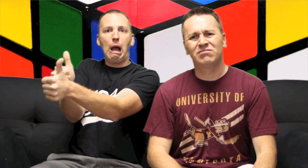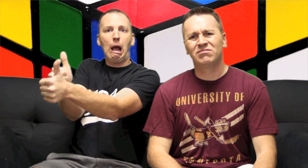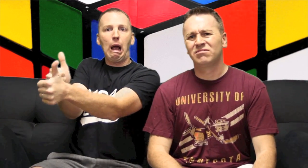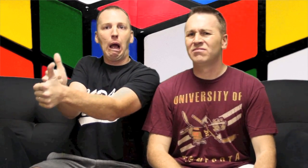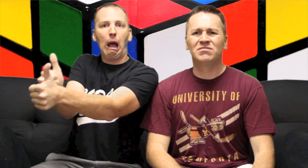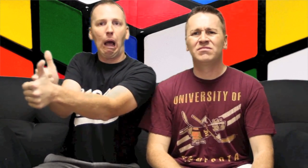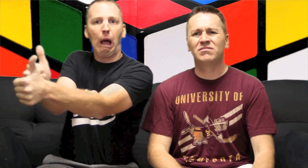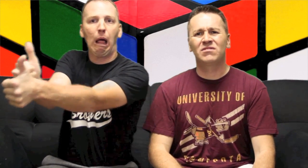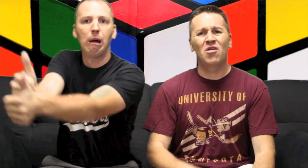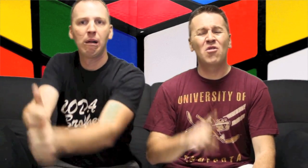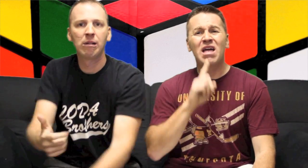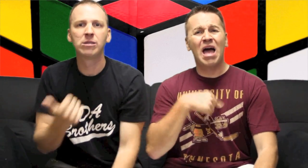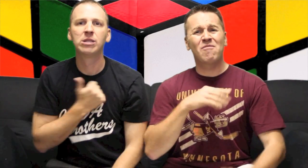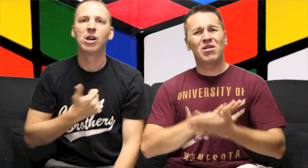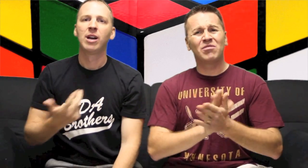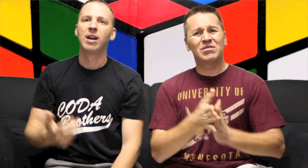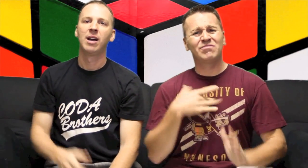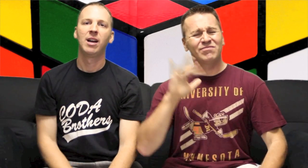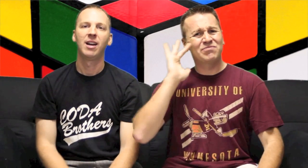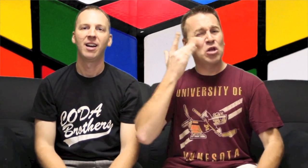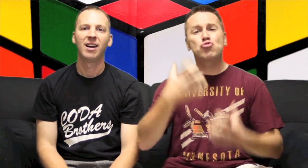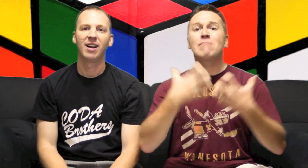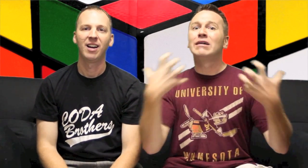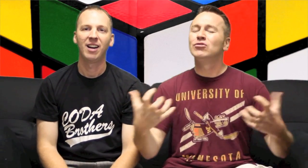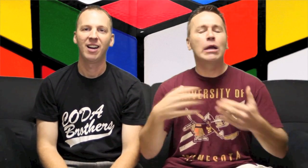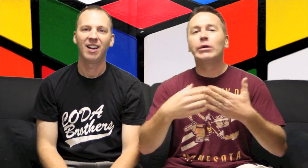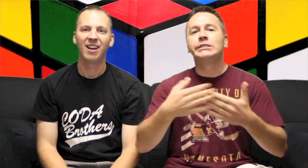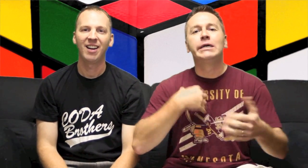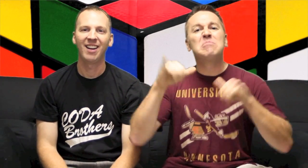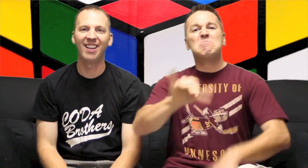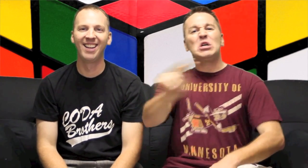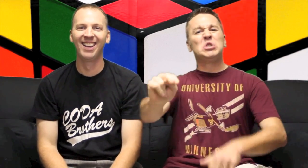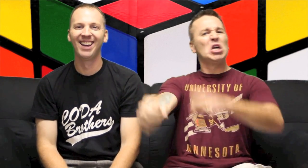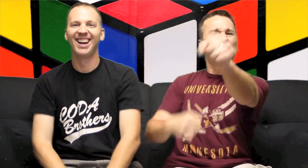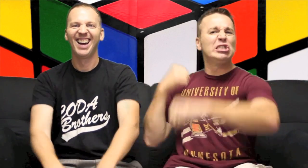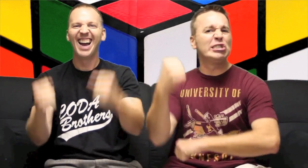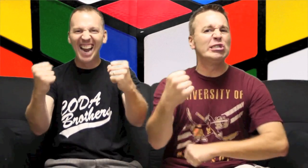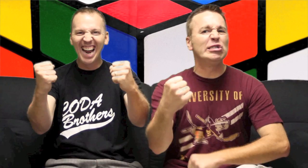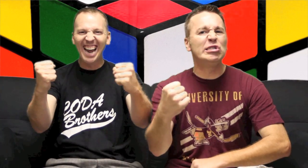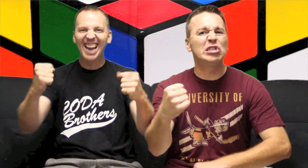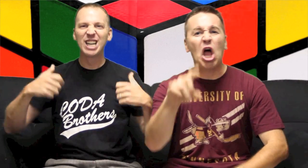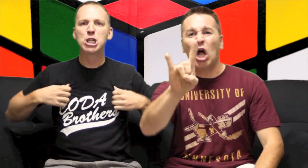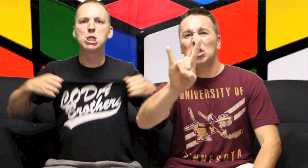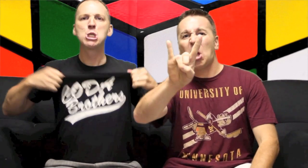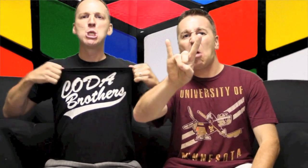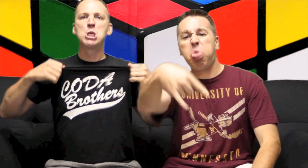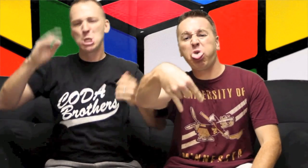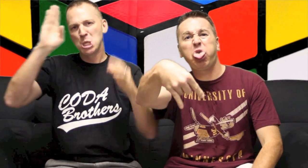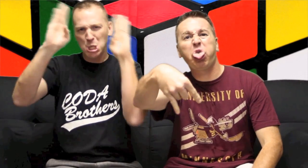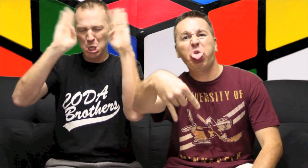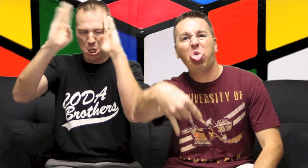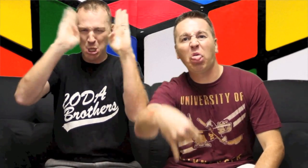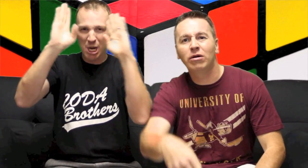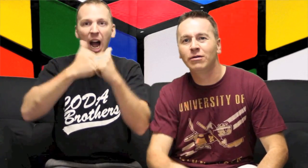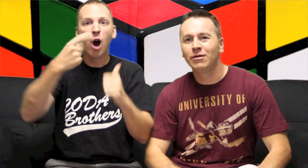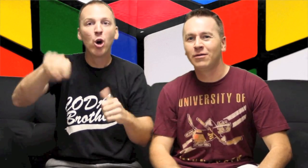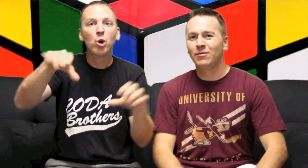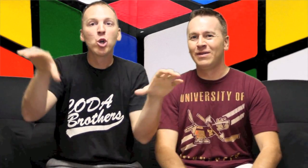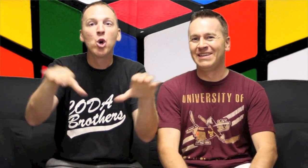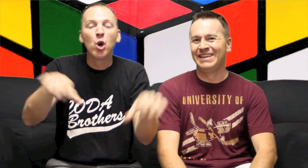there. follow suit. You know what? Tag I'm along. not like that. I swim against the grain. I'm thinking Minnesota. Yeah, Get Longhorns down. How you